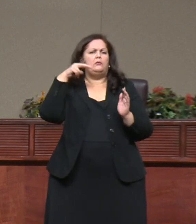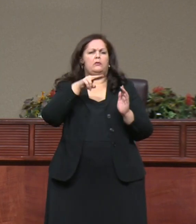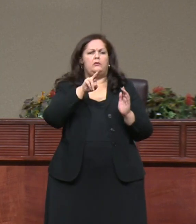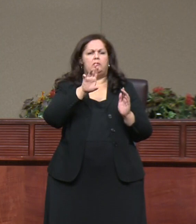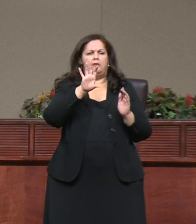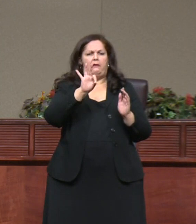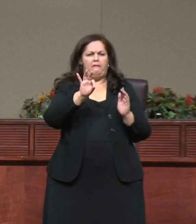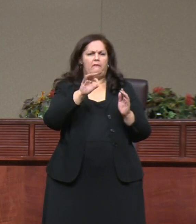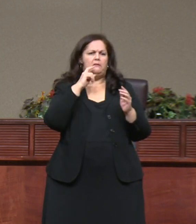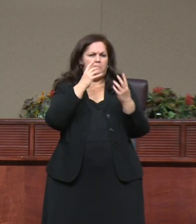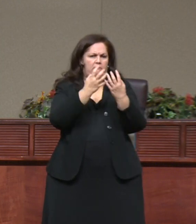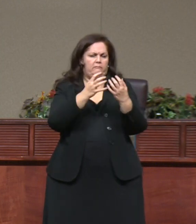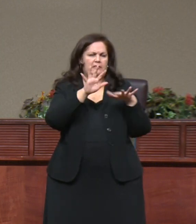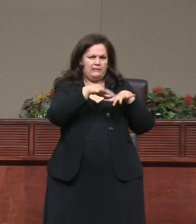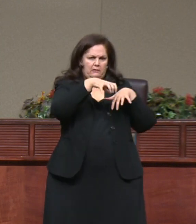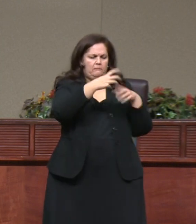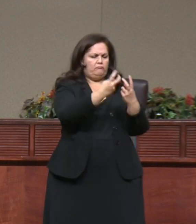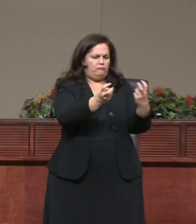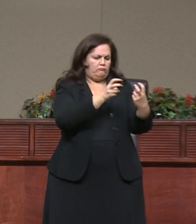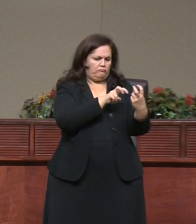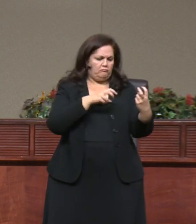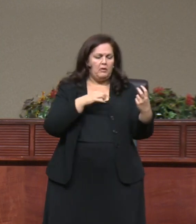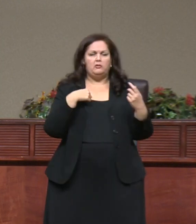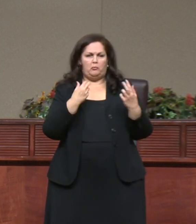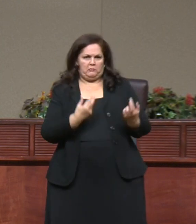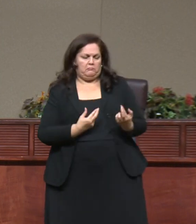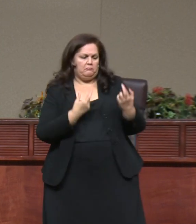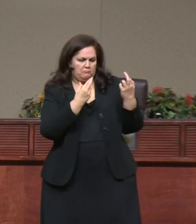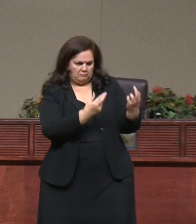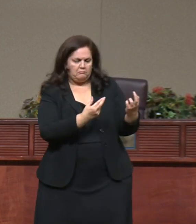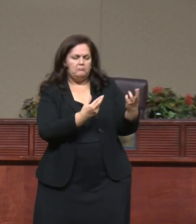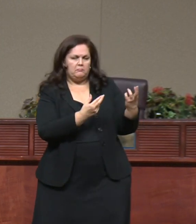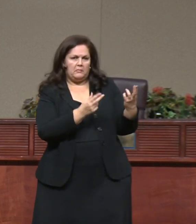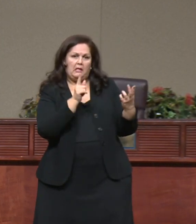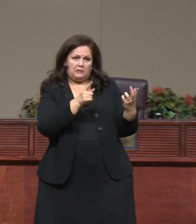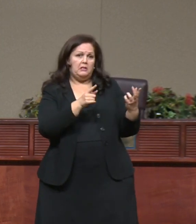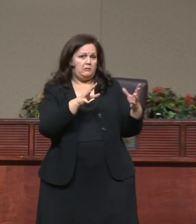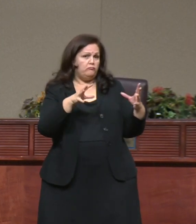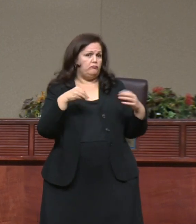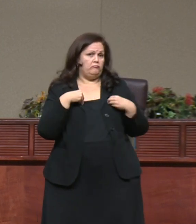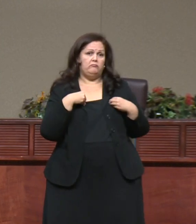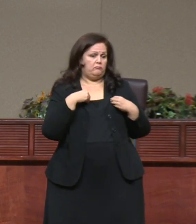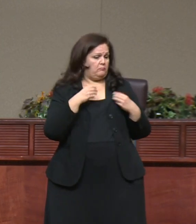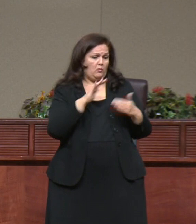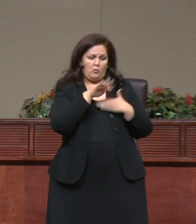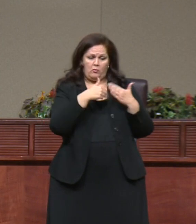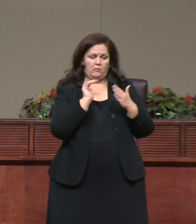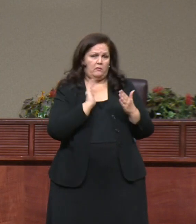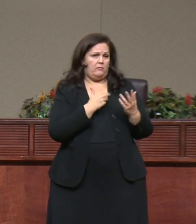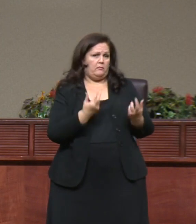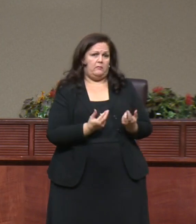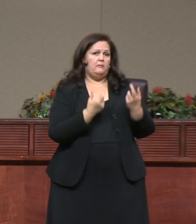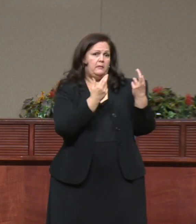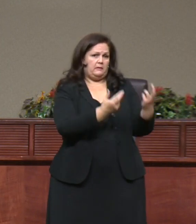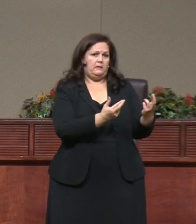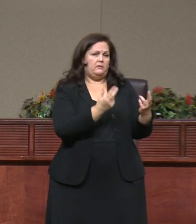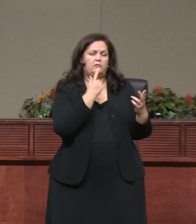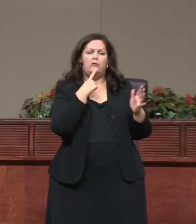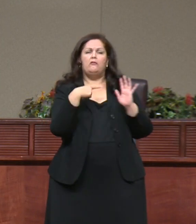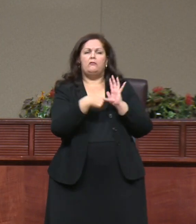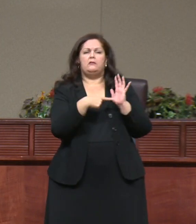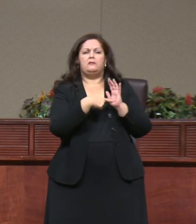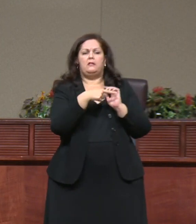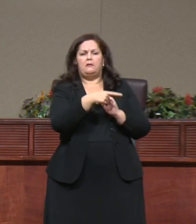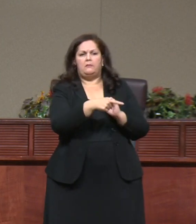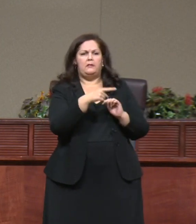of the stadium, make some recommendations, and they took all our recommendations. And those were, for example, not to